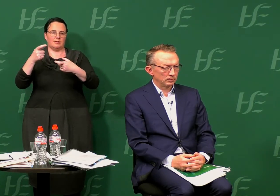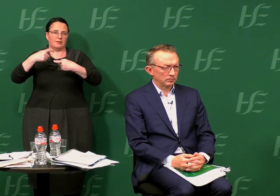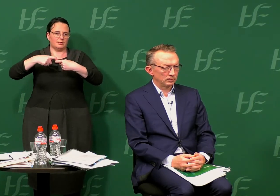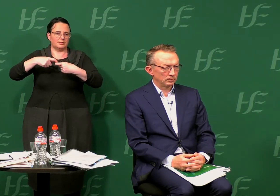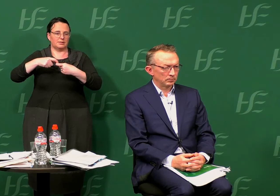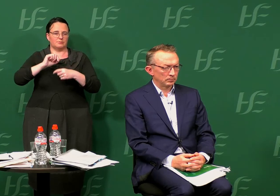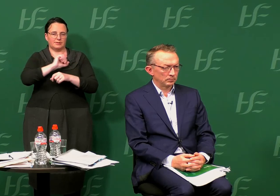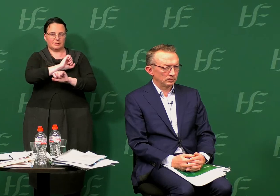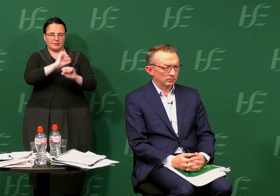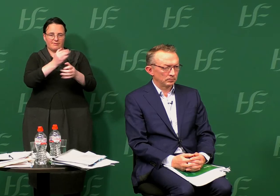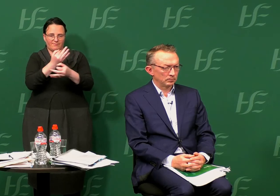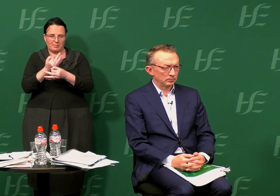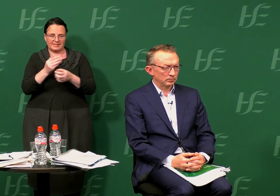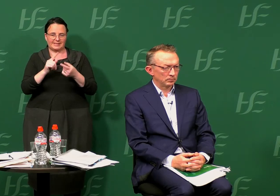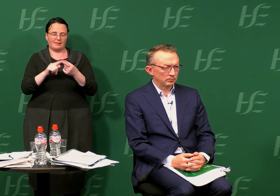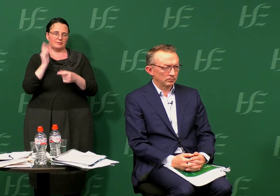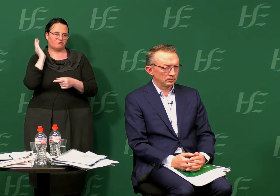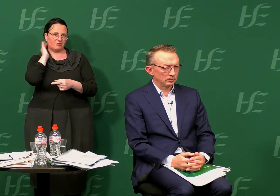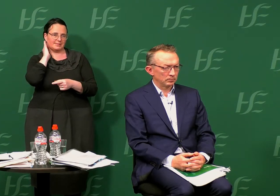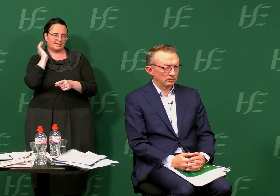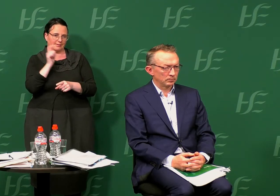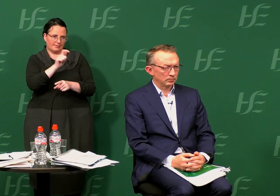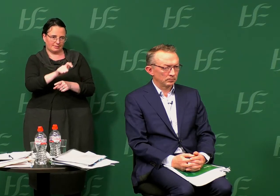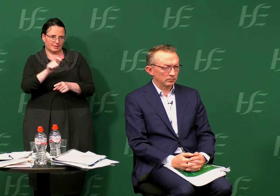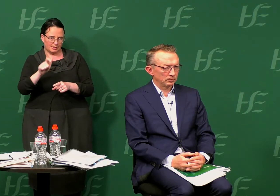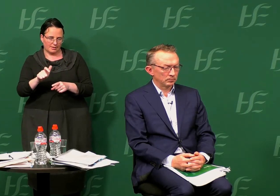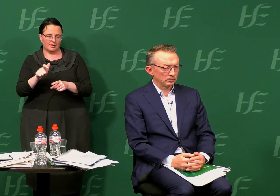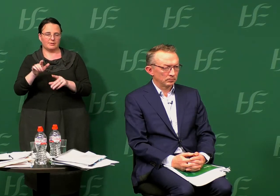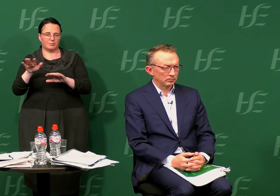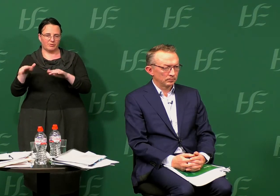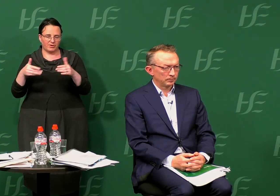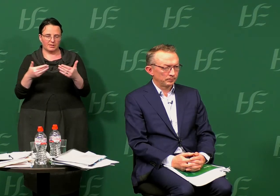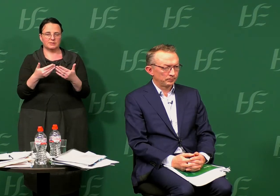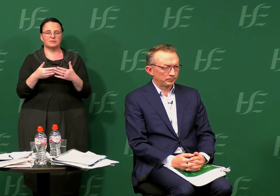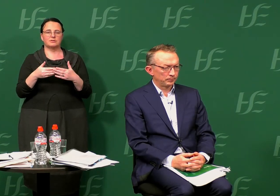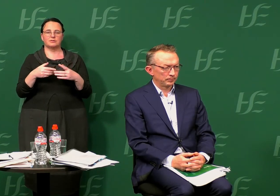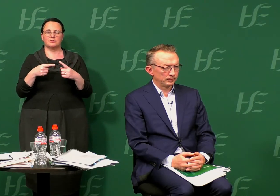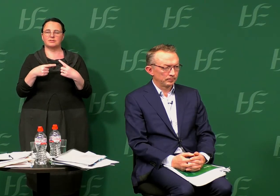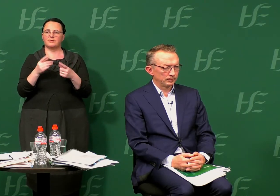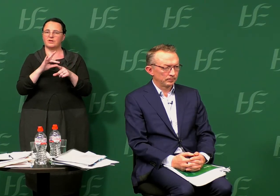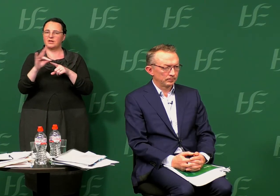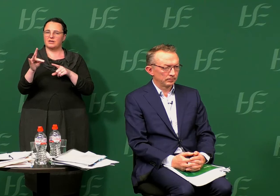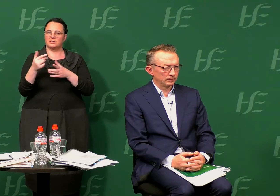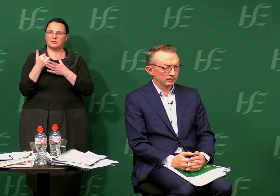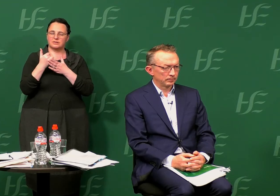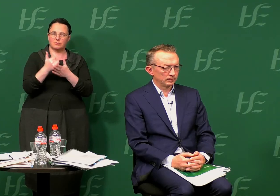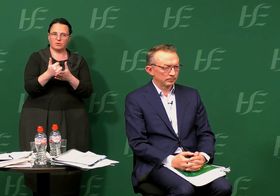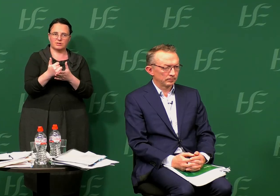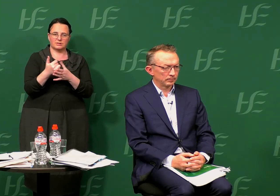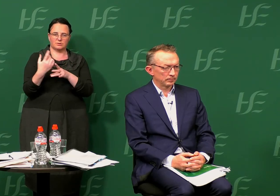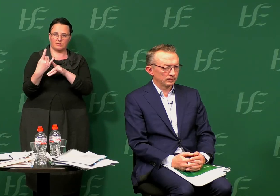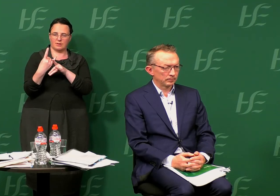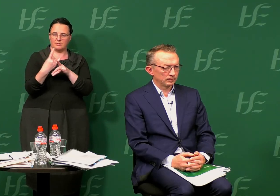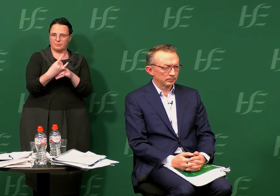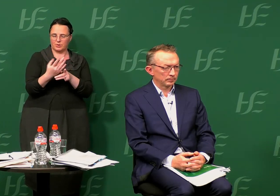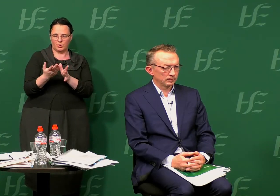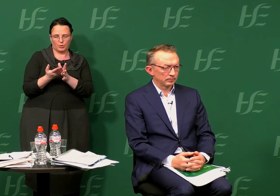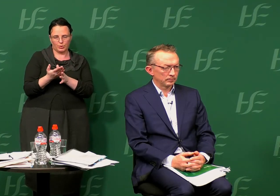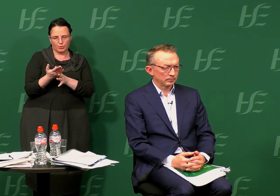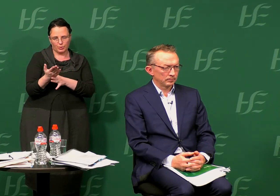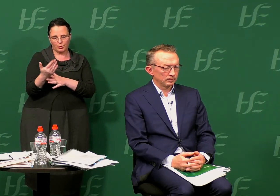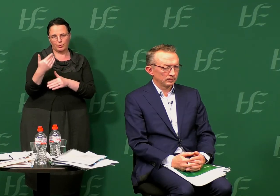concerned and the residents, and they are getting a range of multidisciplinary supports to support them through all of